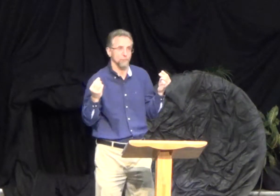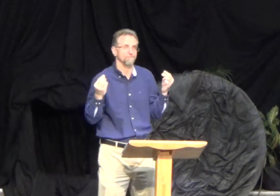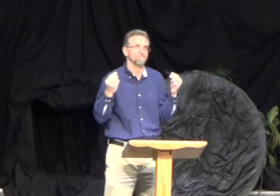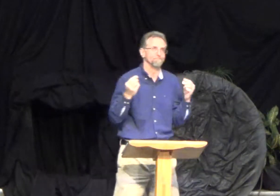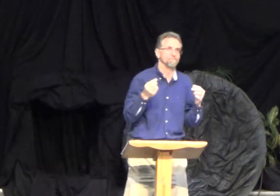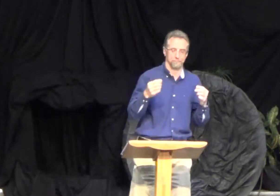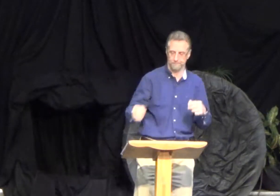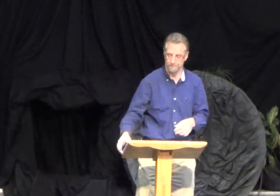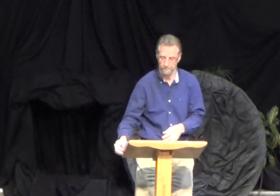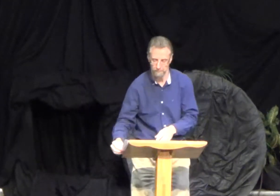So what do we do?